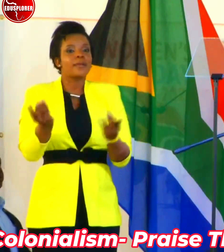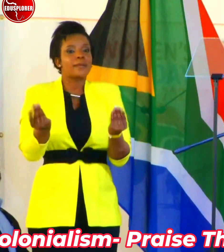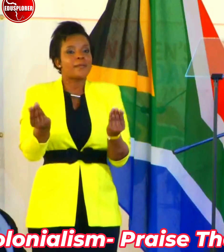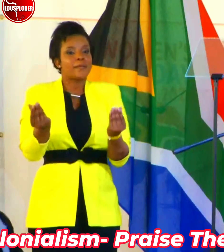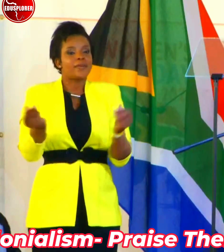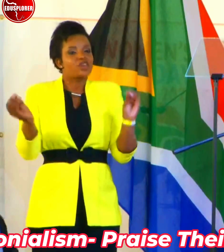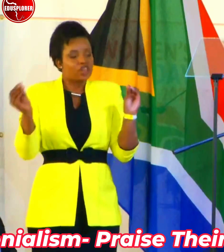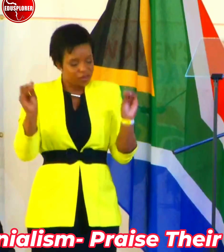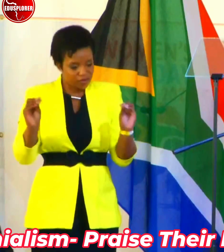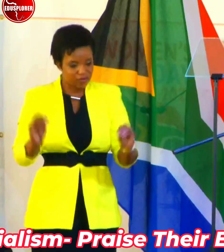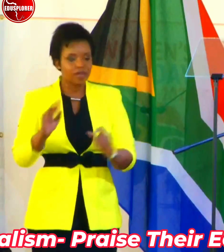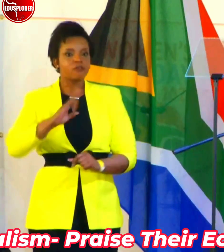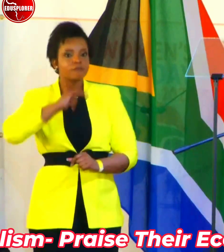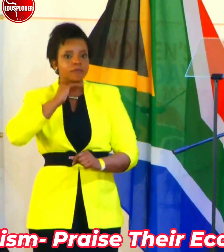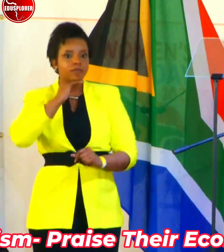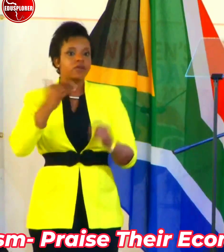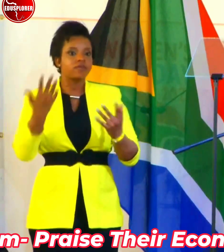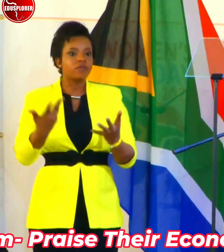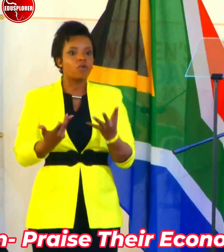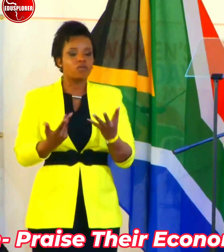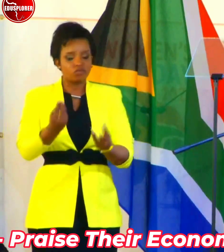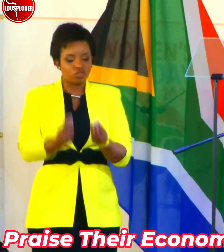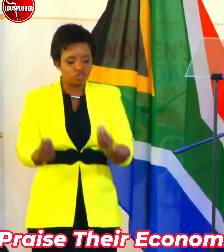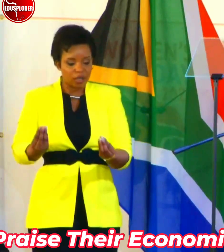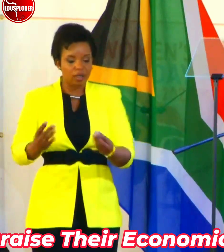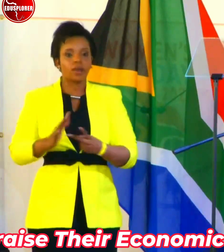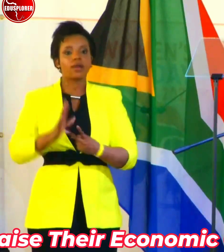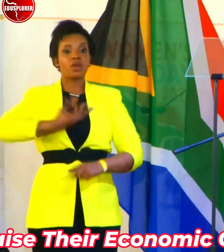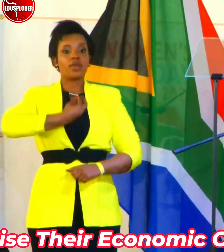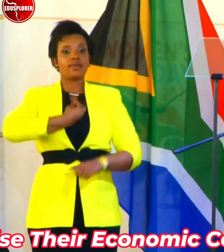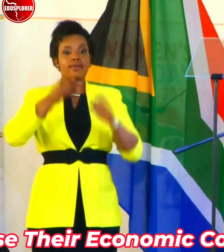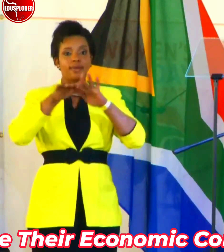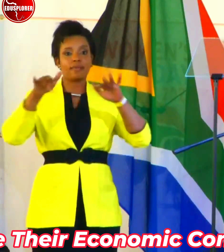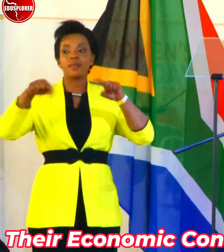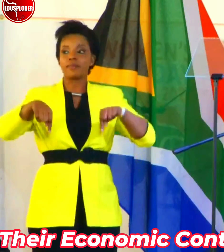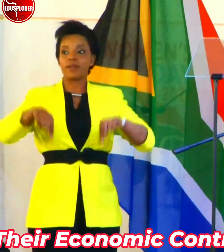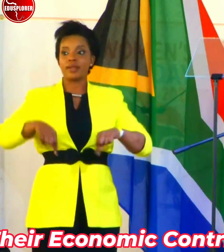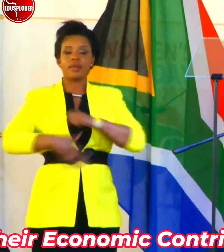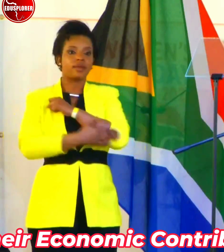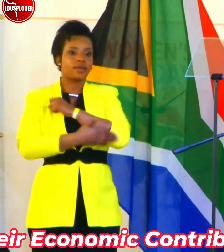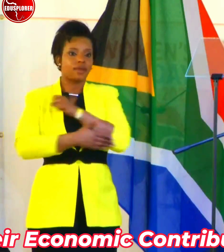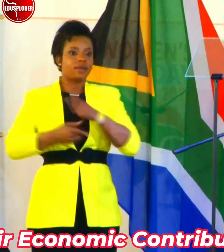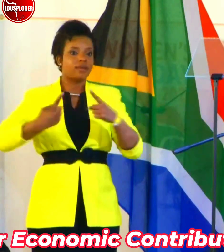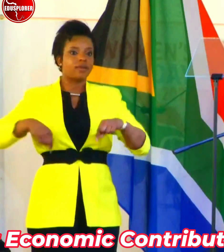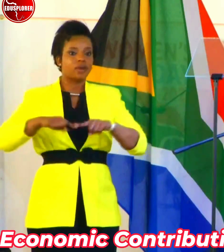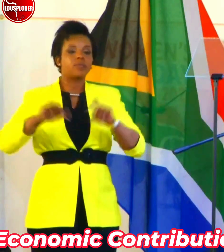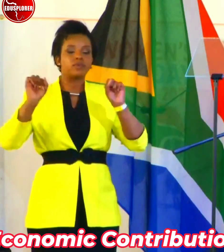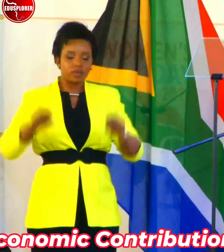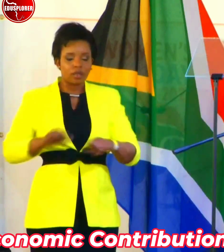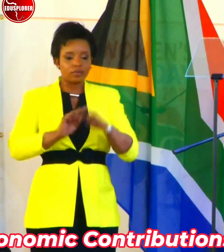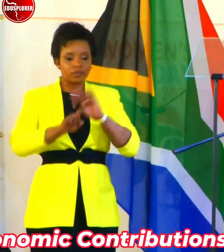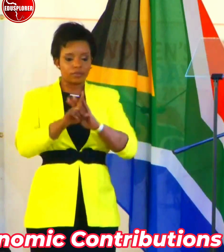funding for the children and the young people of our country at institutions of